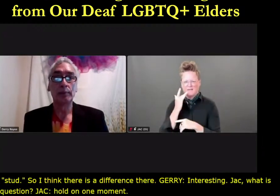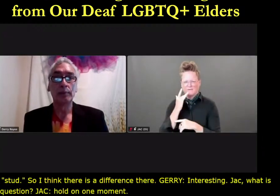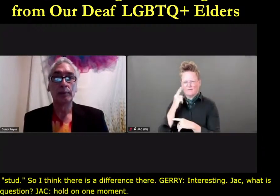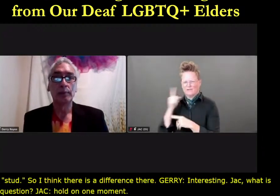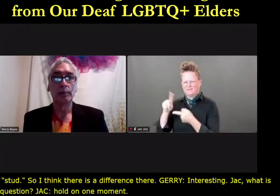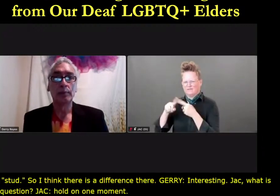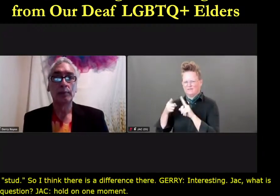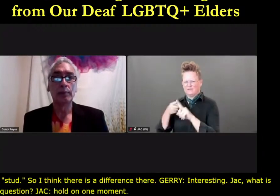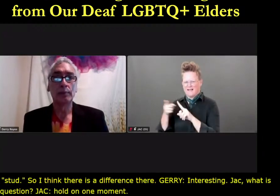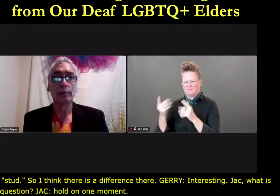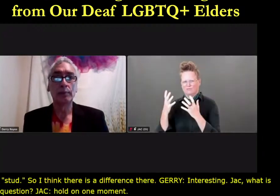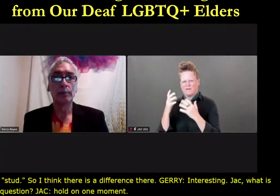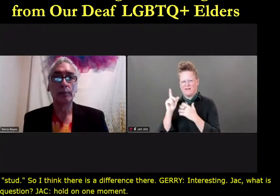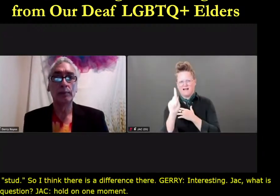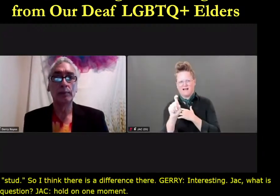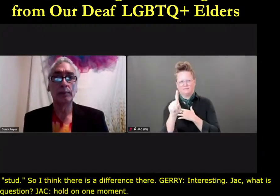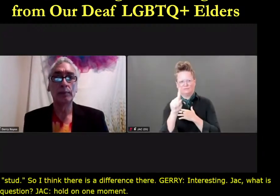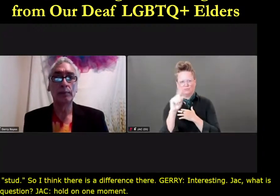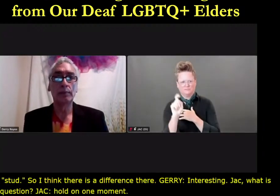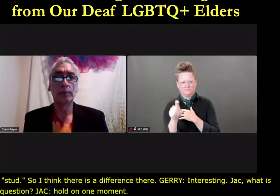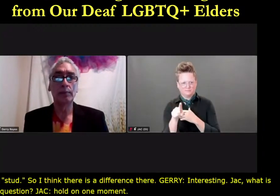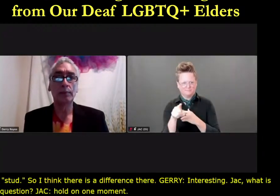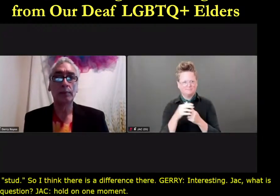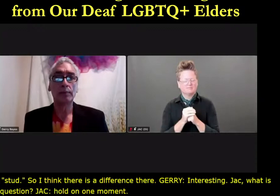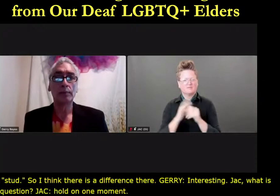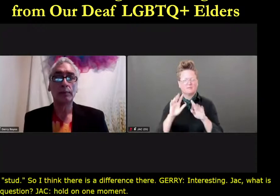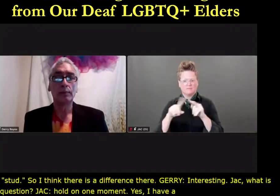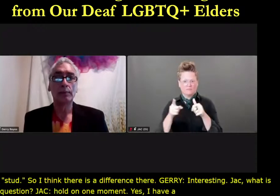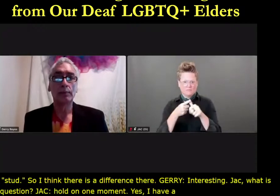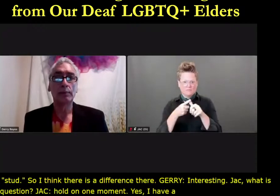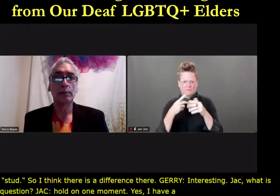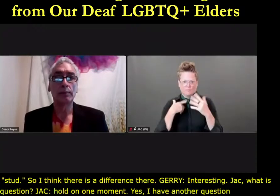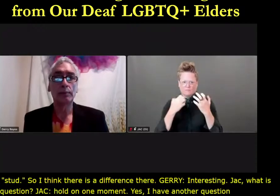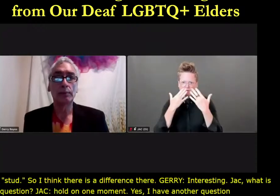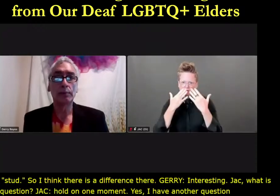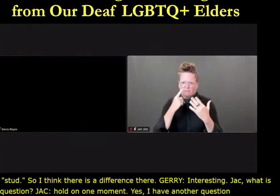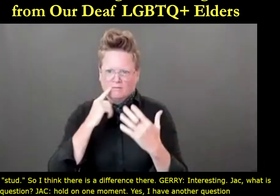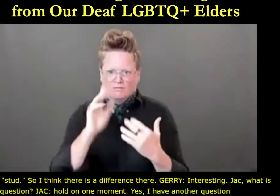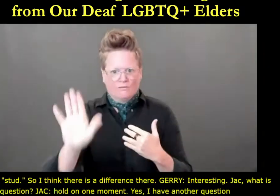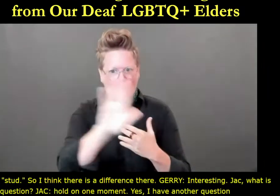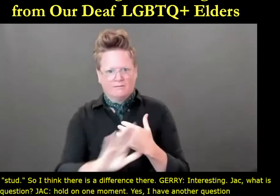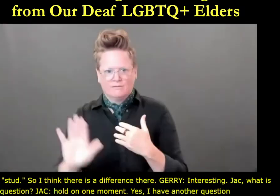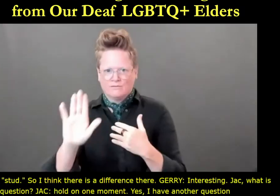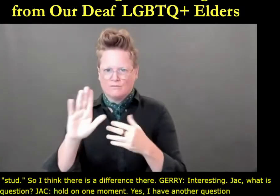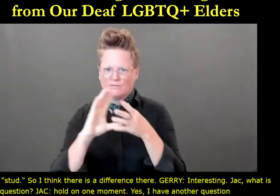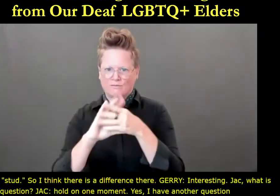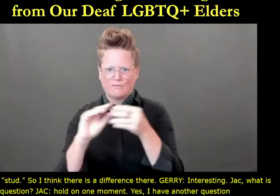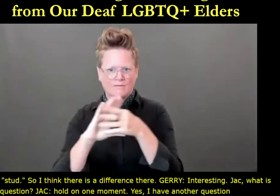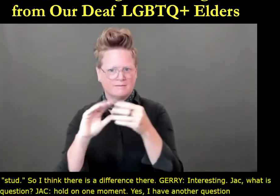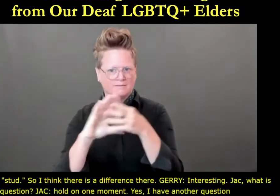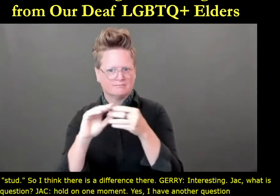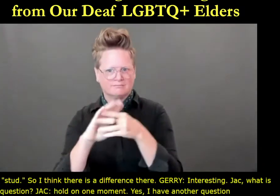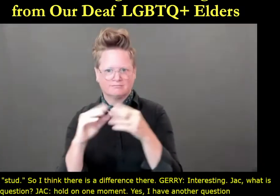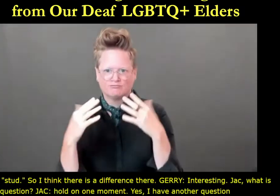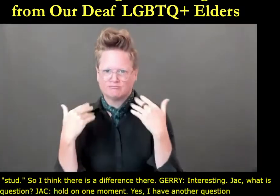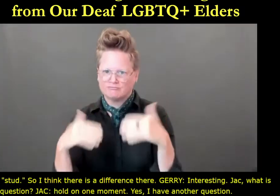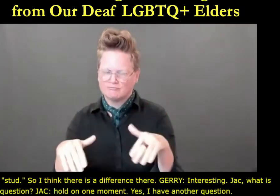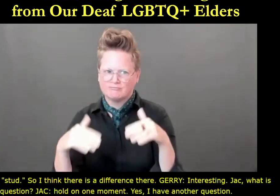yes i have a different um our next question states i'm doing a favor for a friend of mine